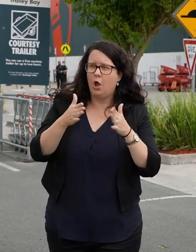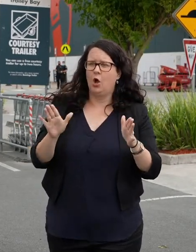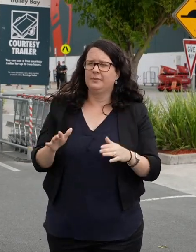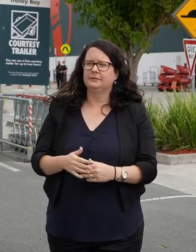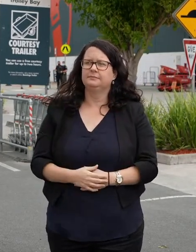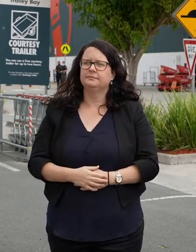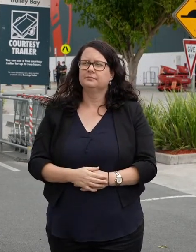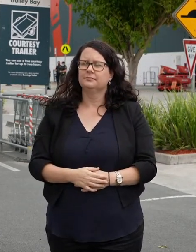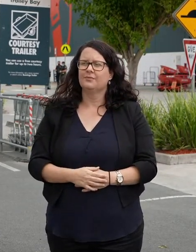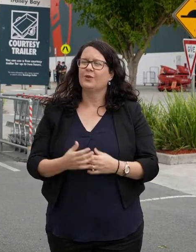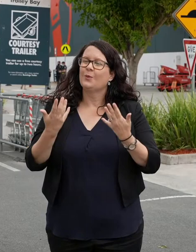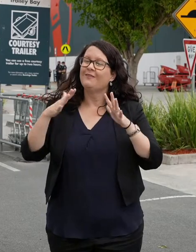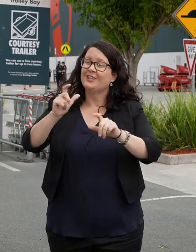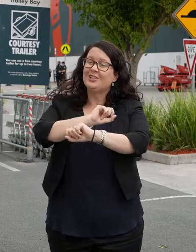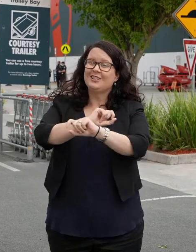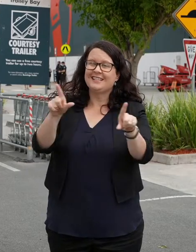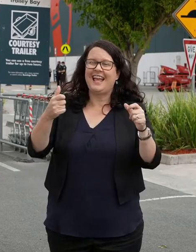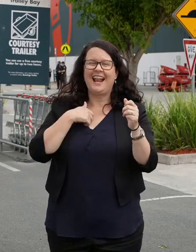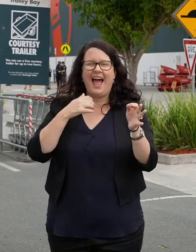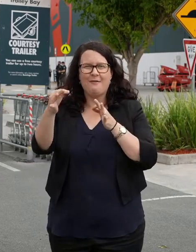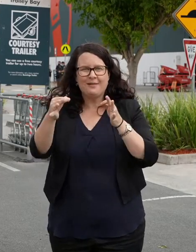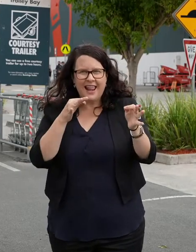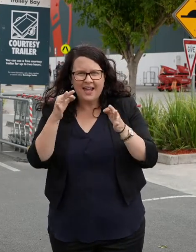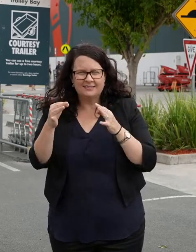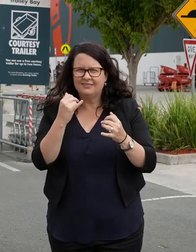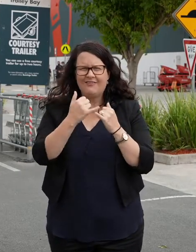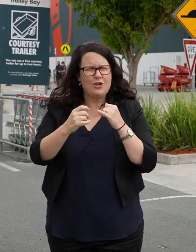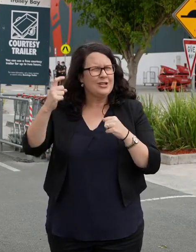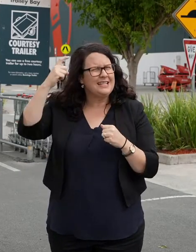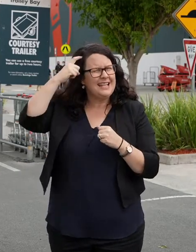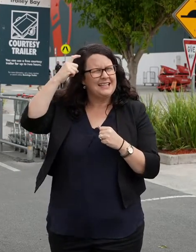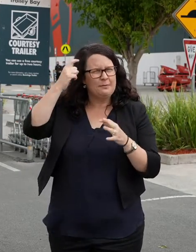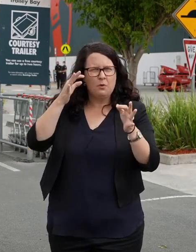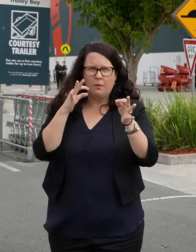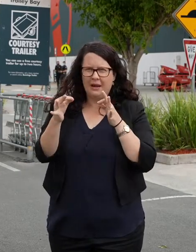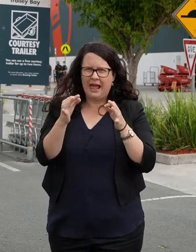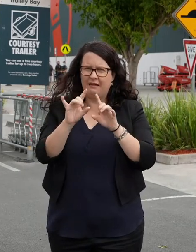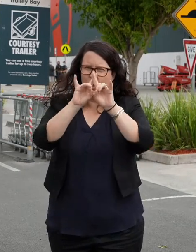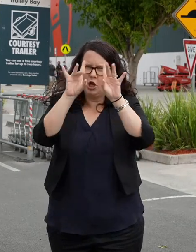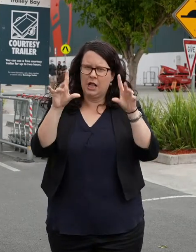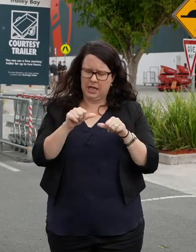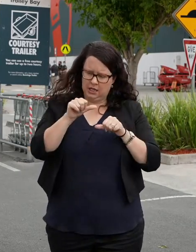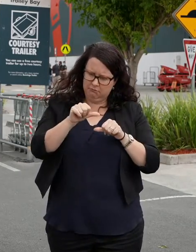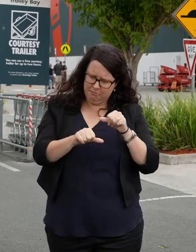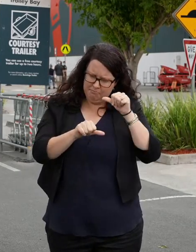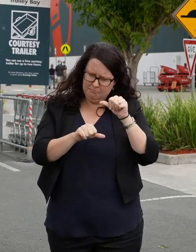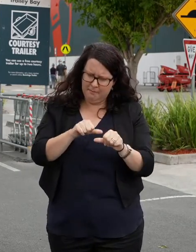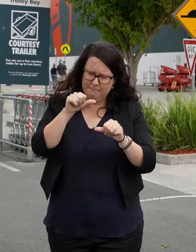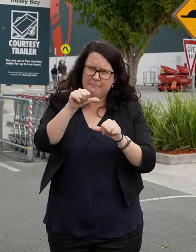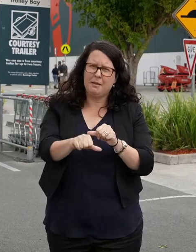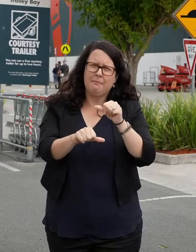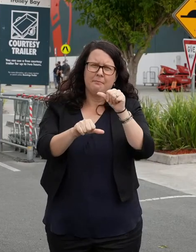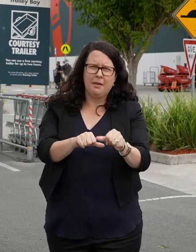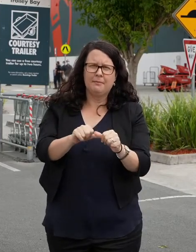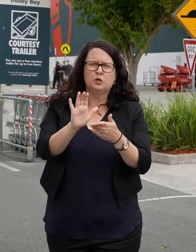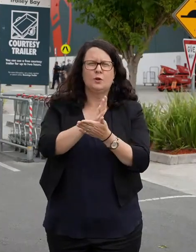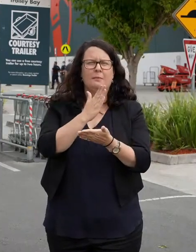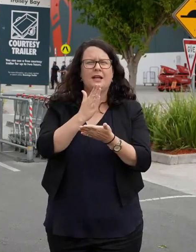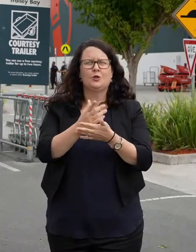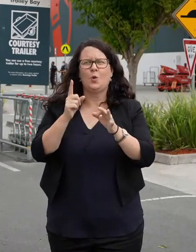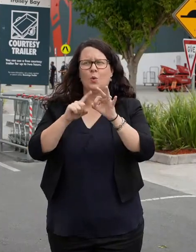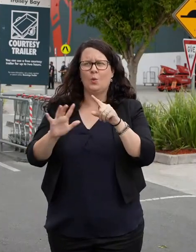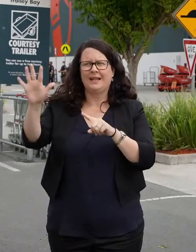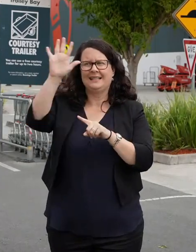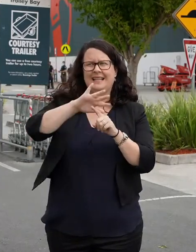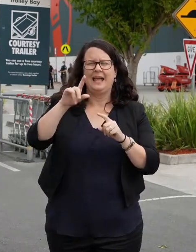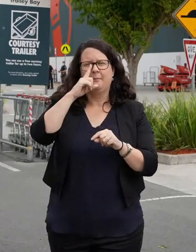released our plan. We're sticking with this plan. It's sensible, it's measured, and it's all about keeping Queenslanders safe as